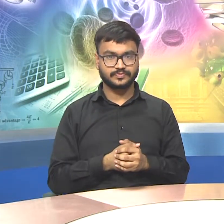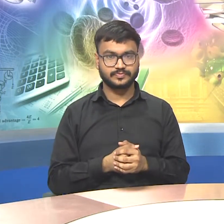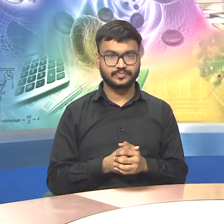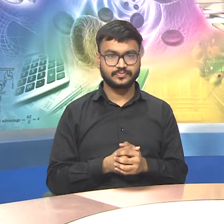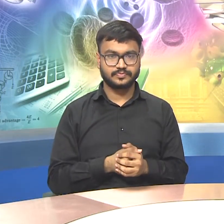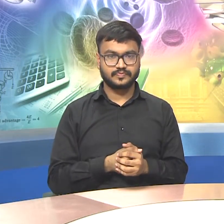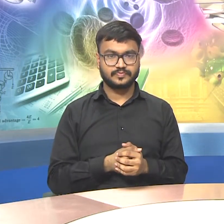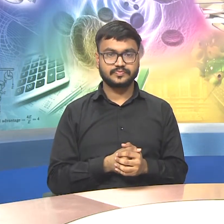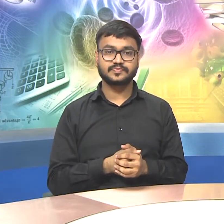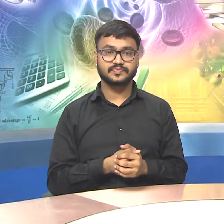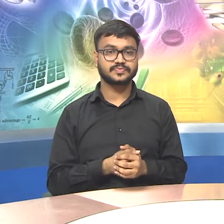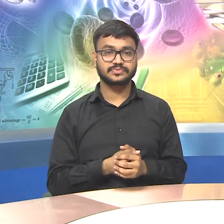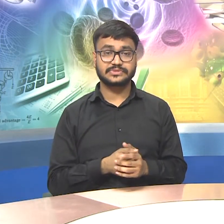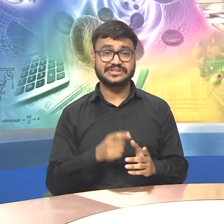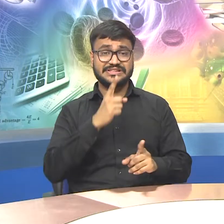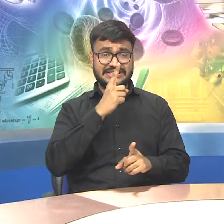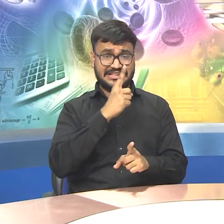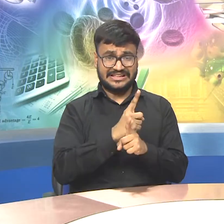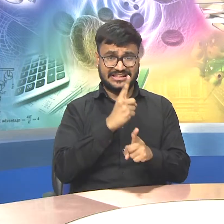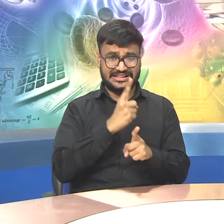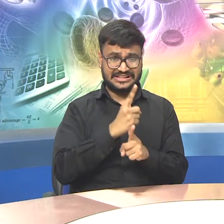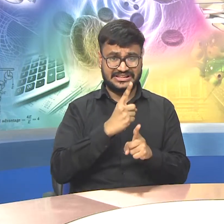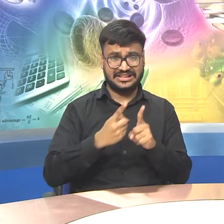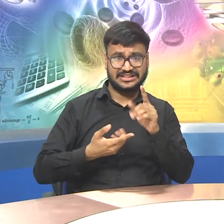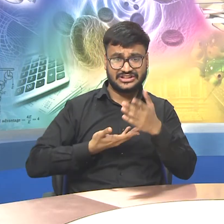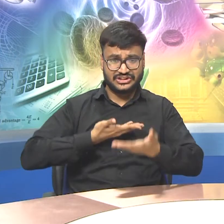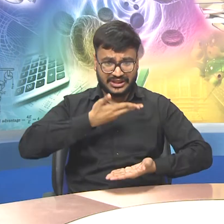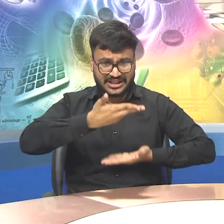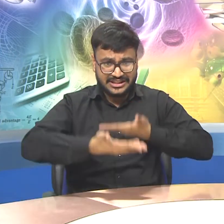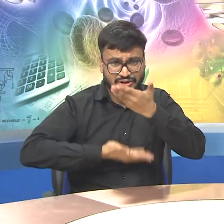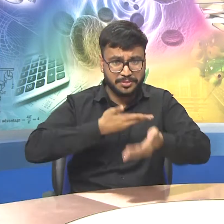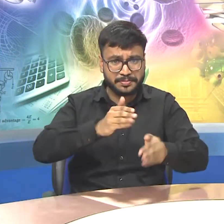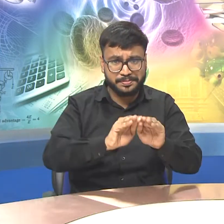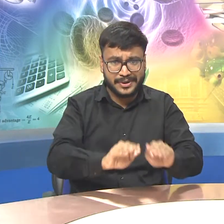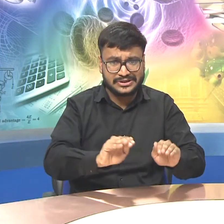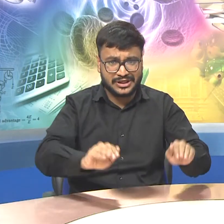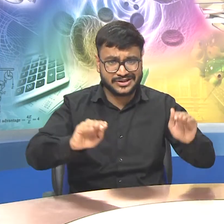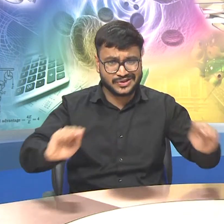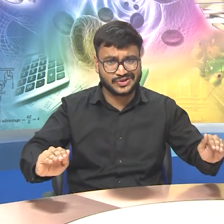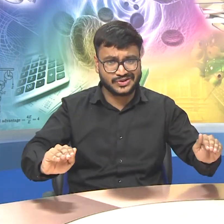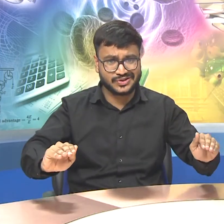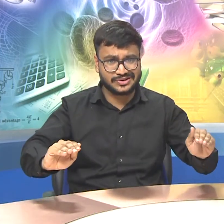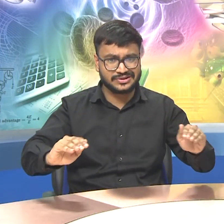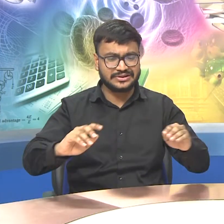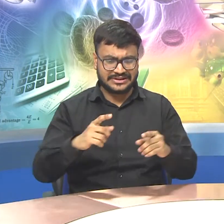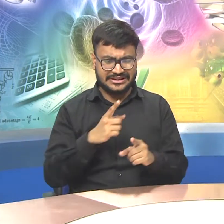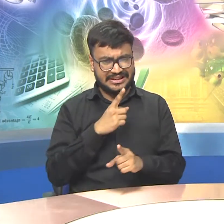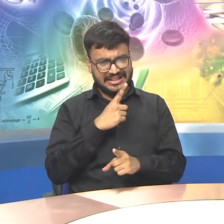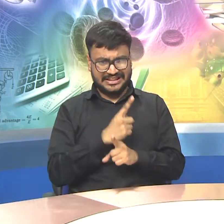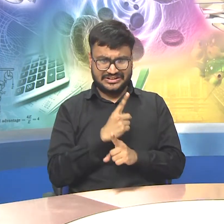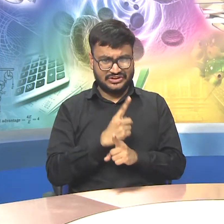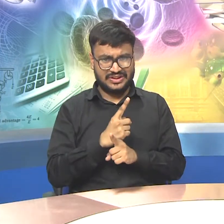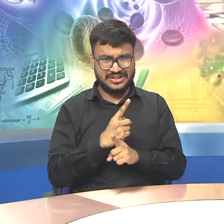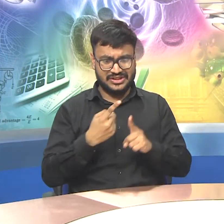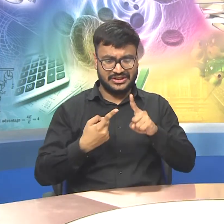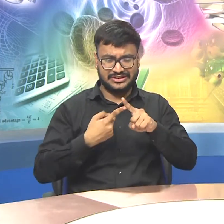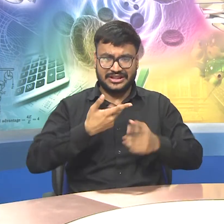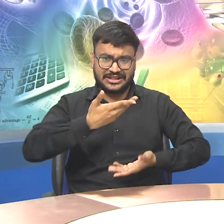If we do the sign of child again and again, it will become the sign of the children. For